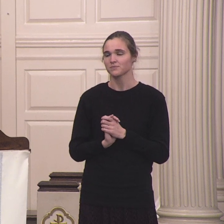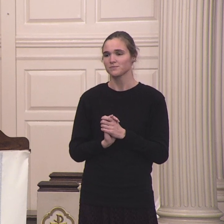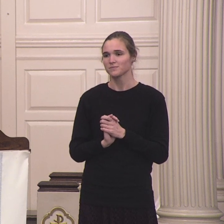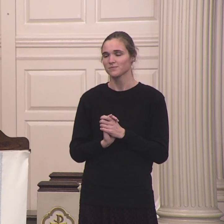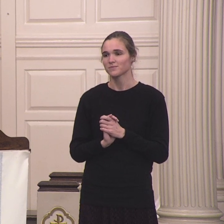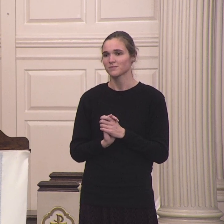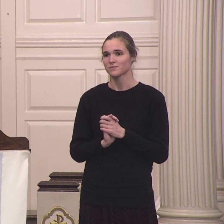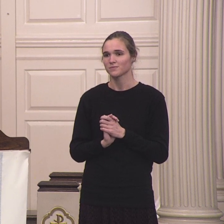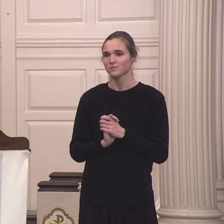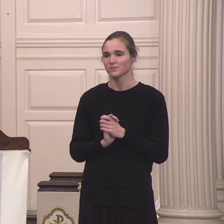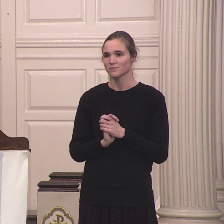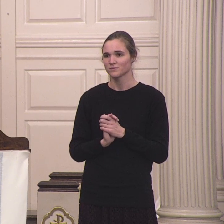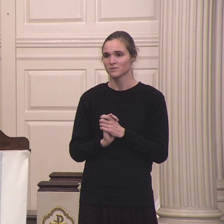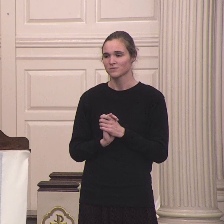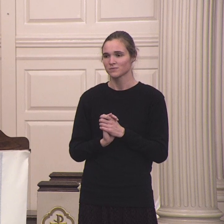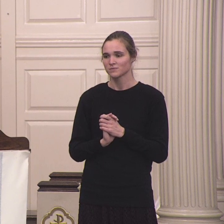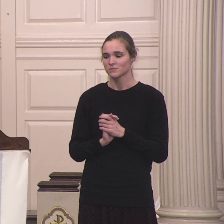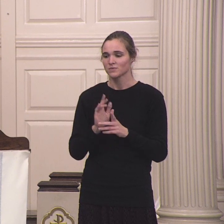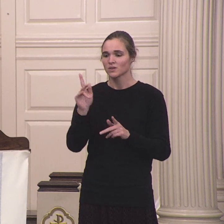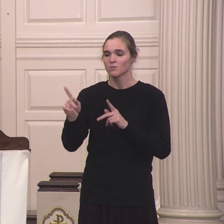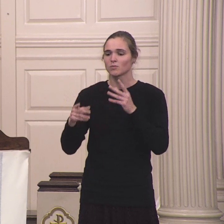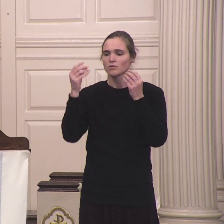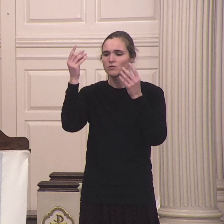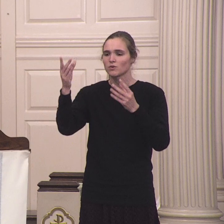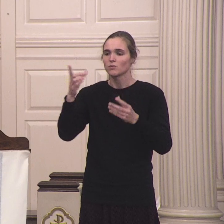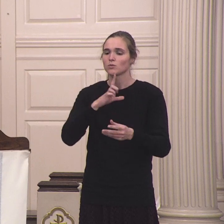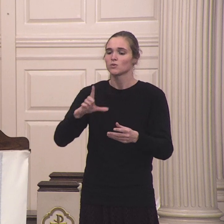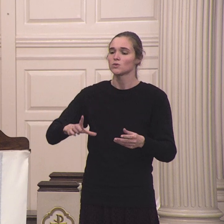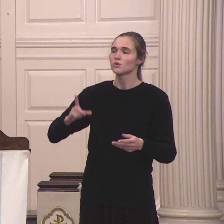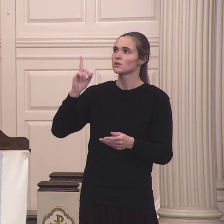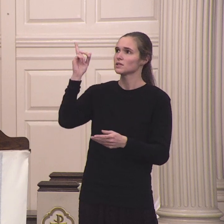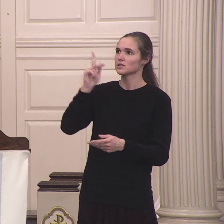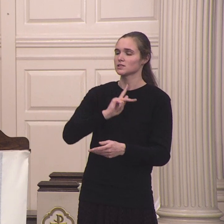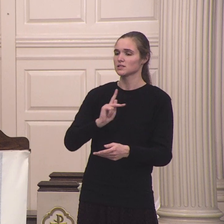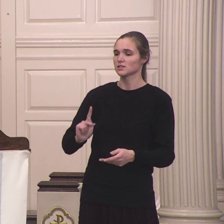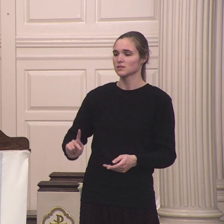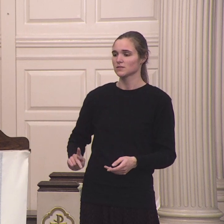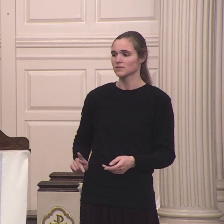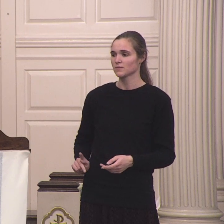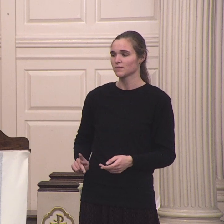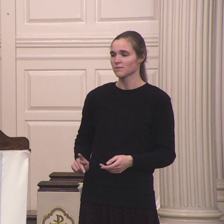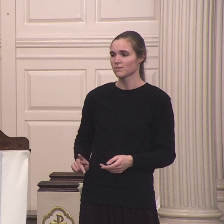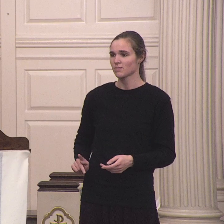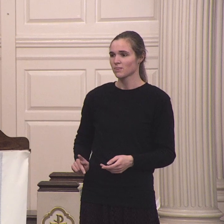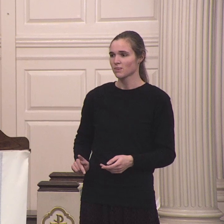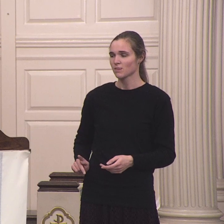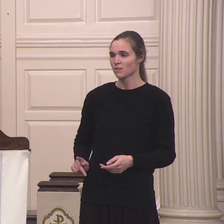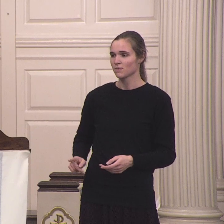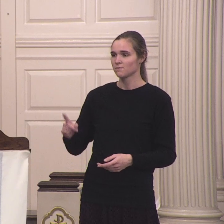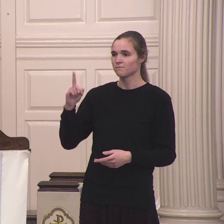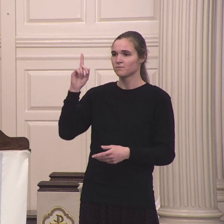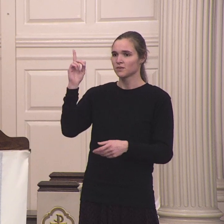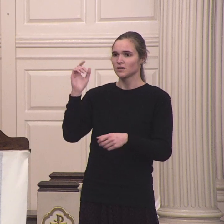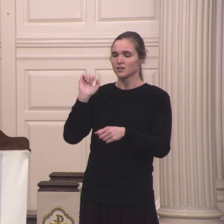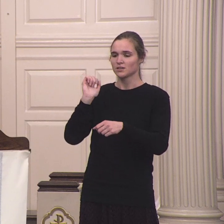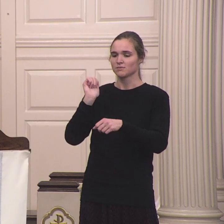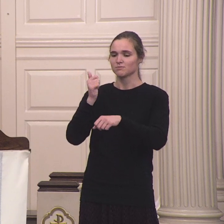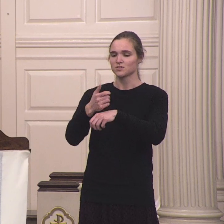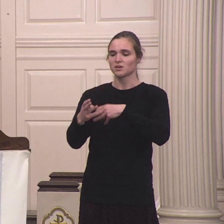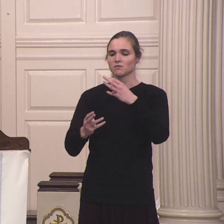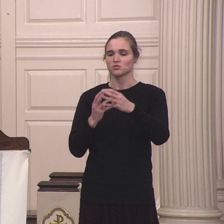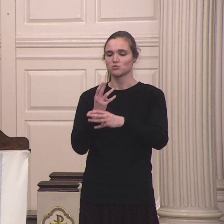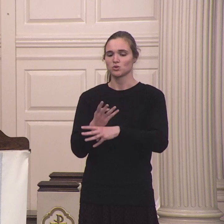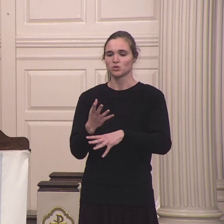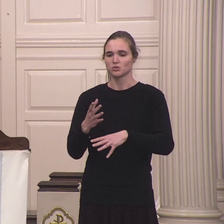Say among the nations, the Lord is King. He has made the world firm, not to